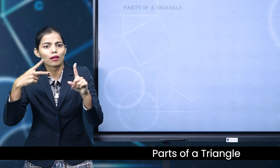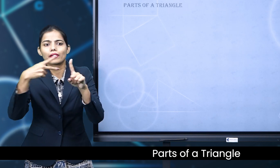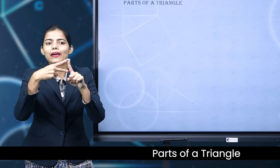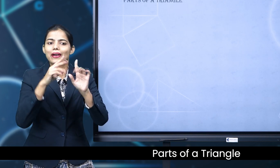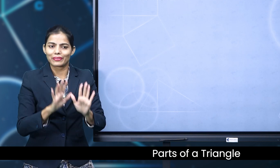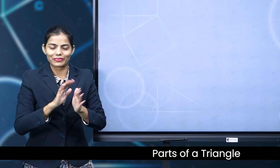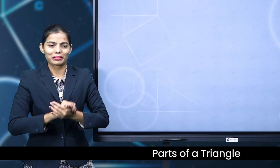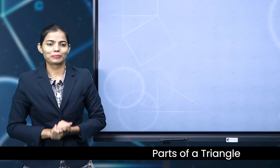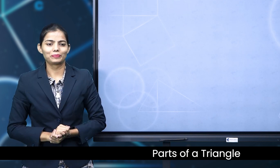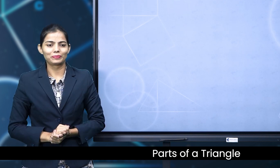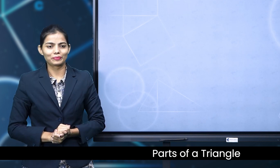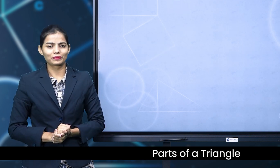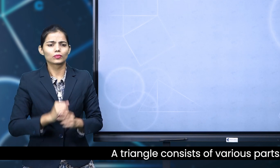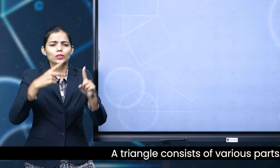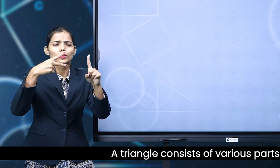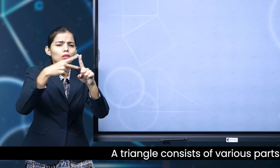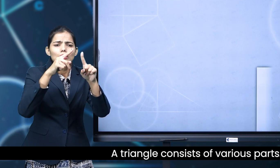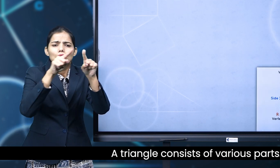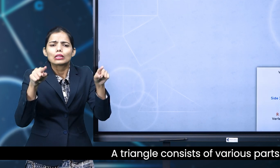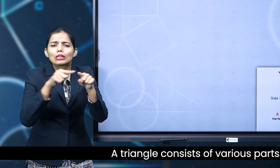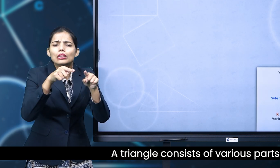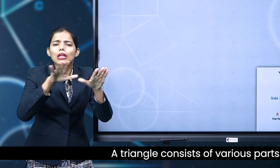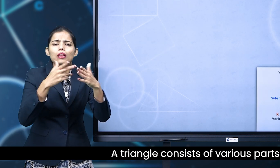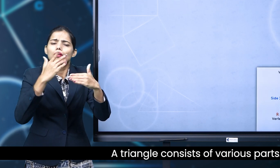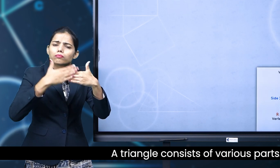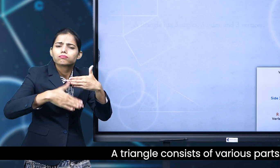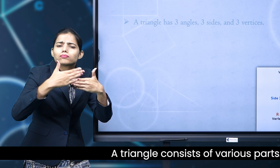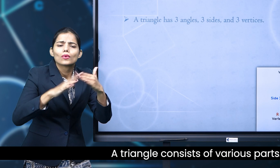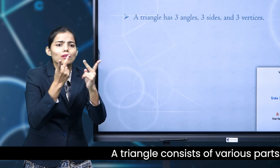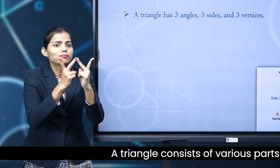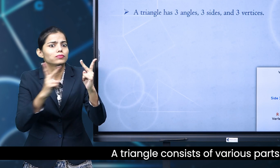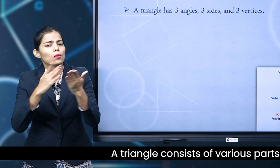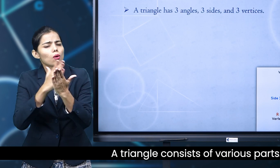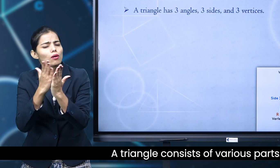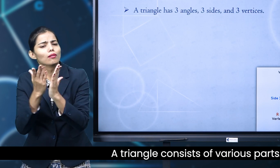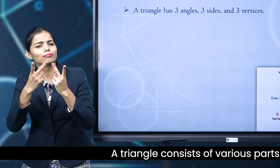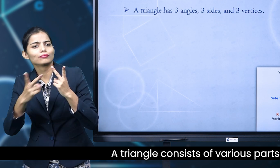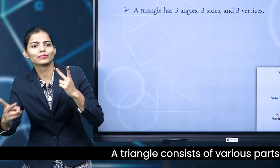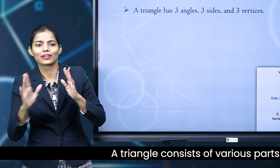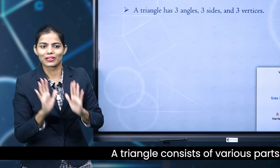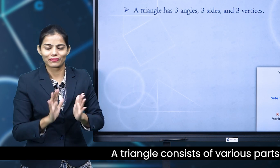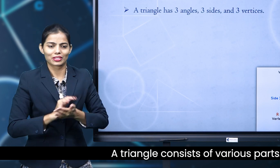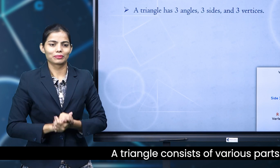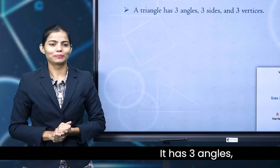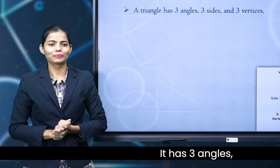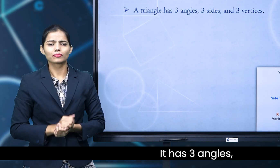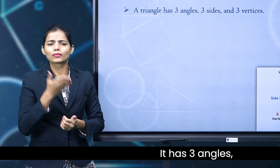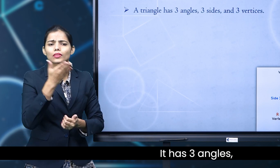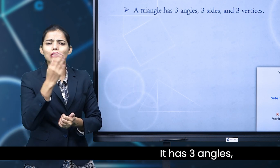Parts of a triangle. A triangle consists of various parts. It has